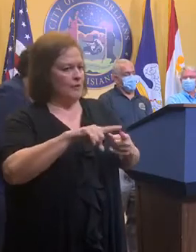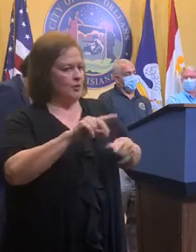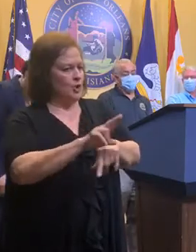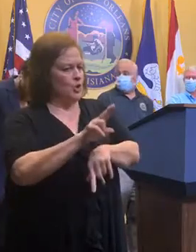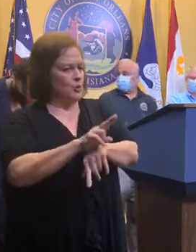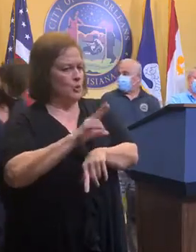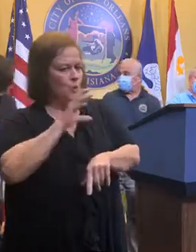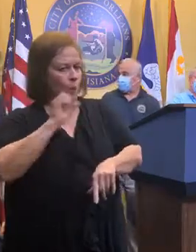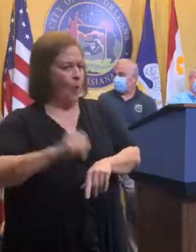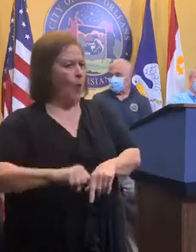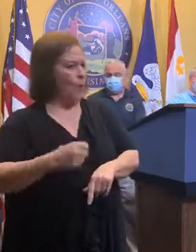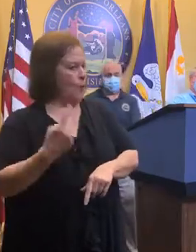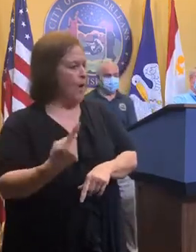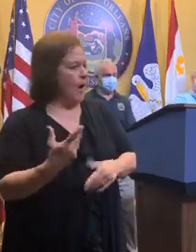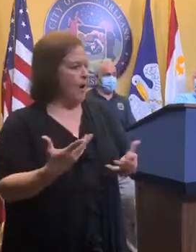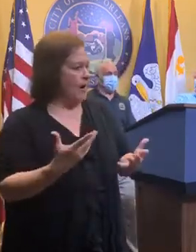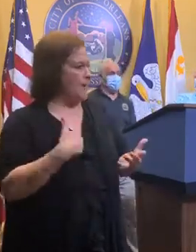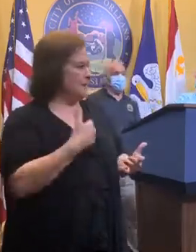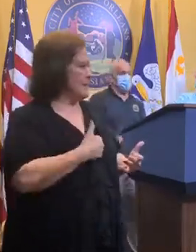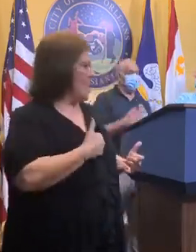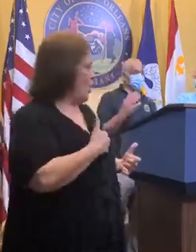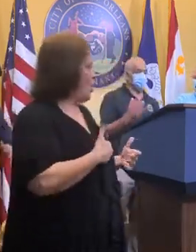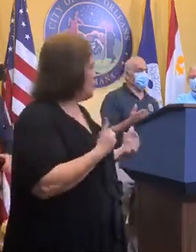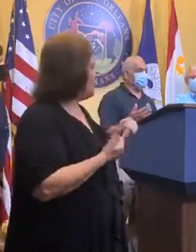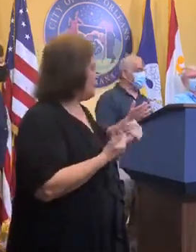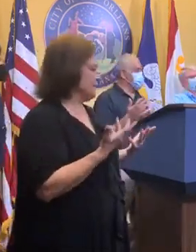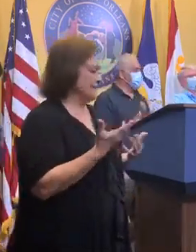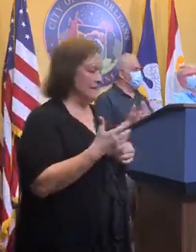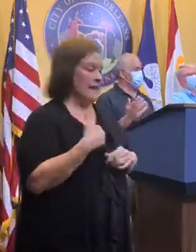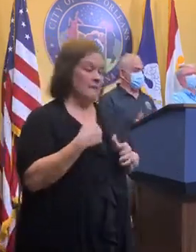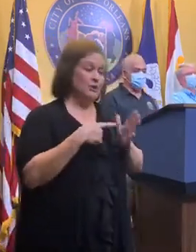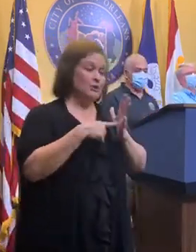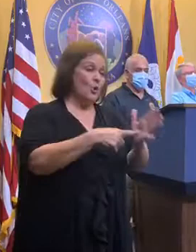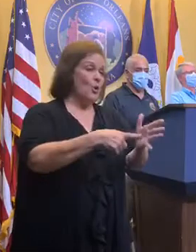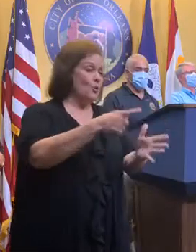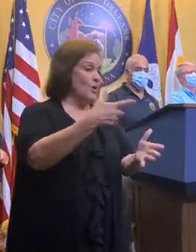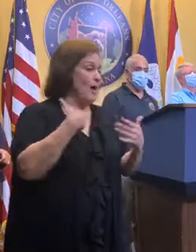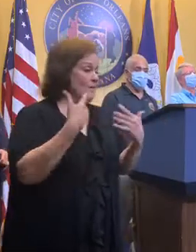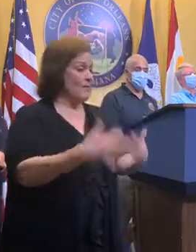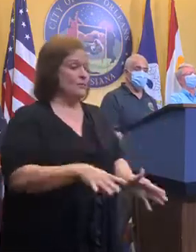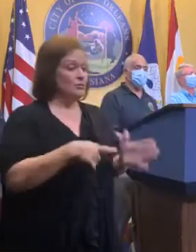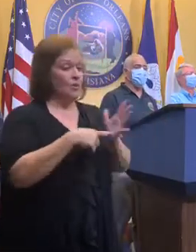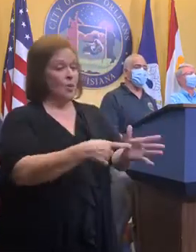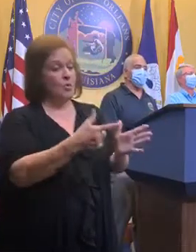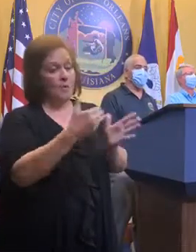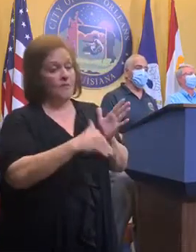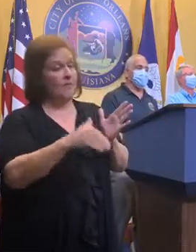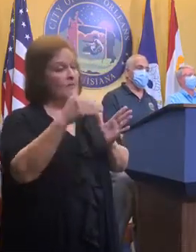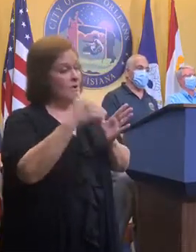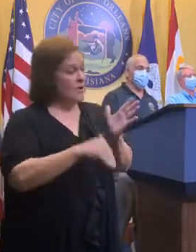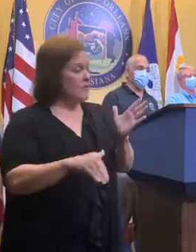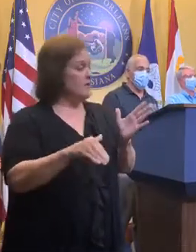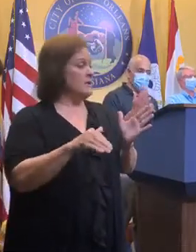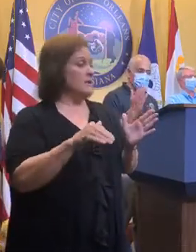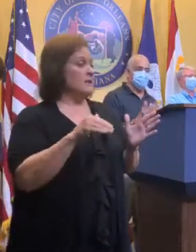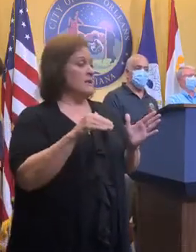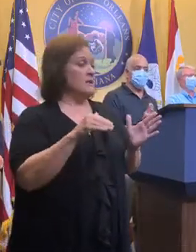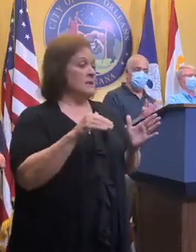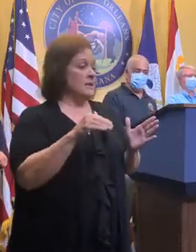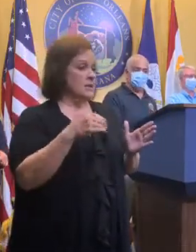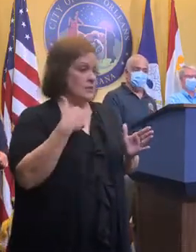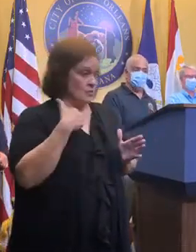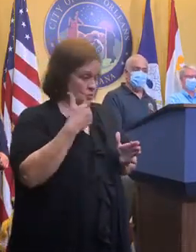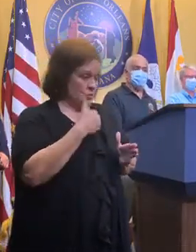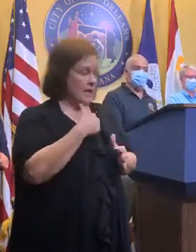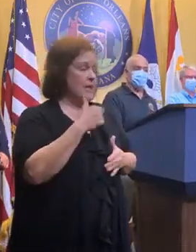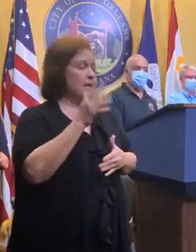I'm sorry. No, it's perfectly right. As we've showed you, we've demonstrated day in, day out, day in and day out. We will